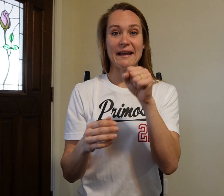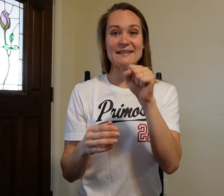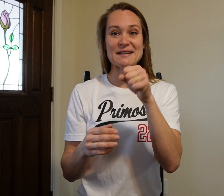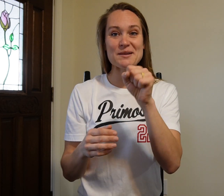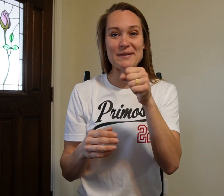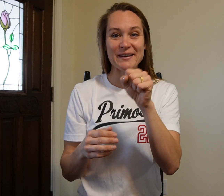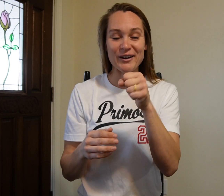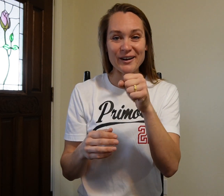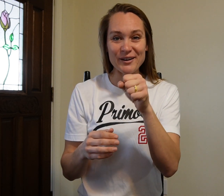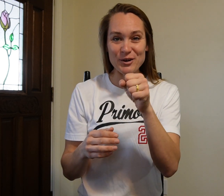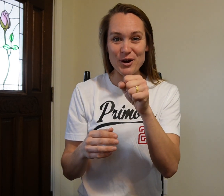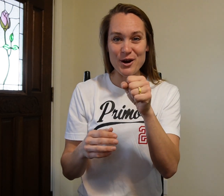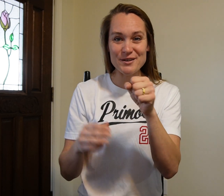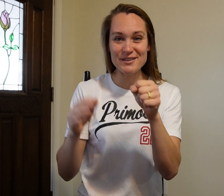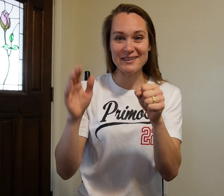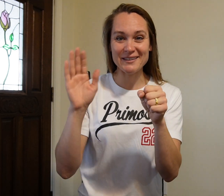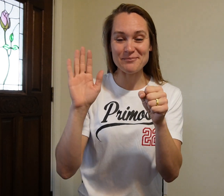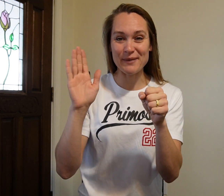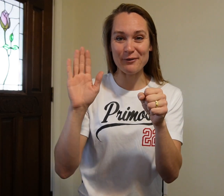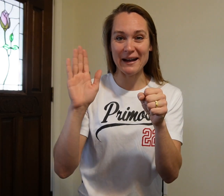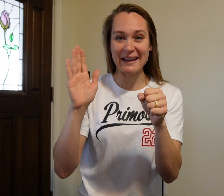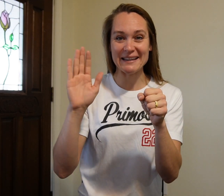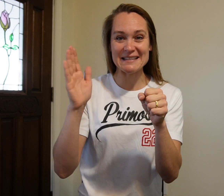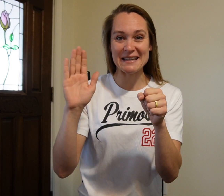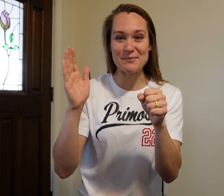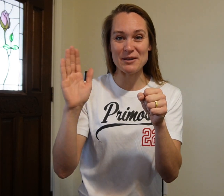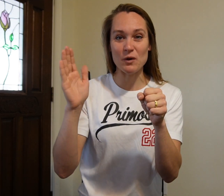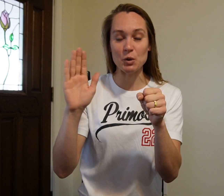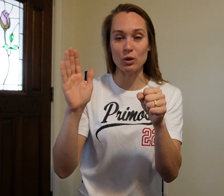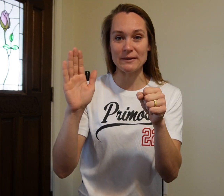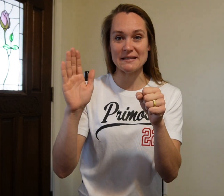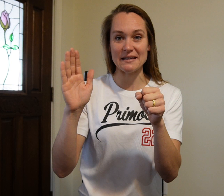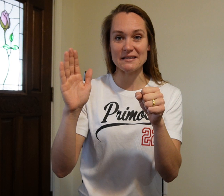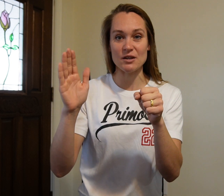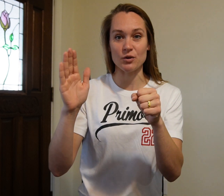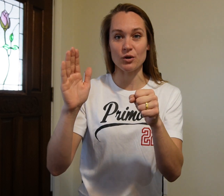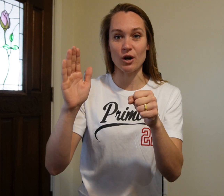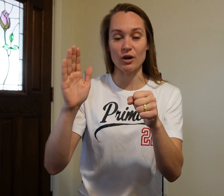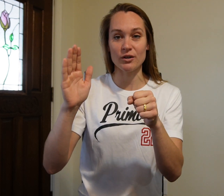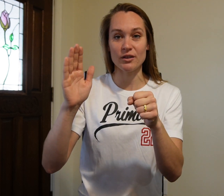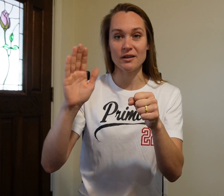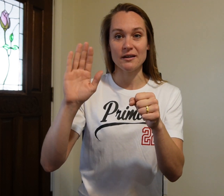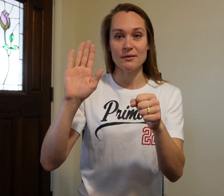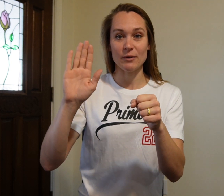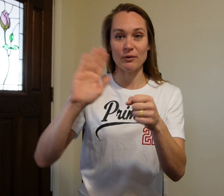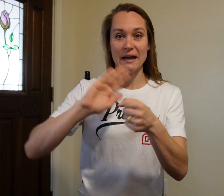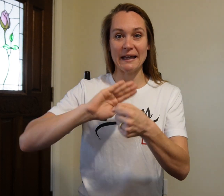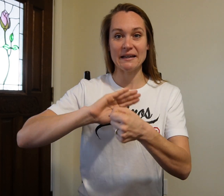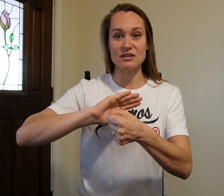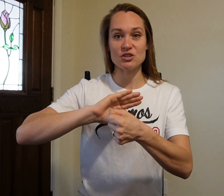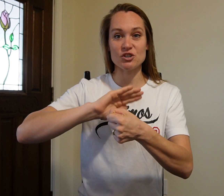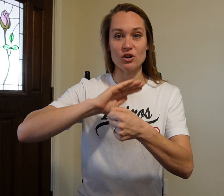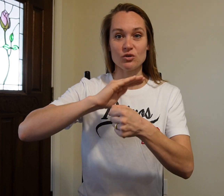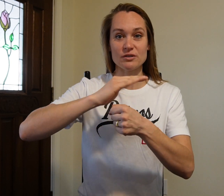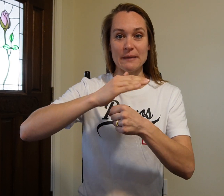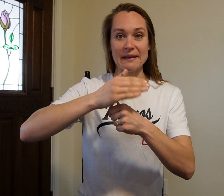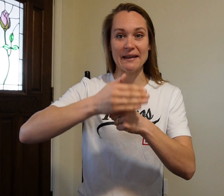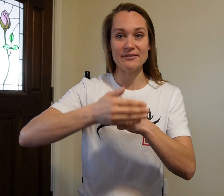going to be your earth. My right hand is going to be what orbits it. So your earth. My right hand circles my left